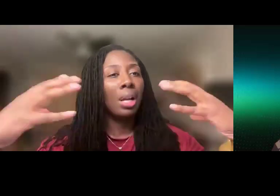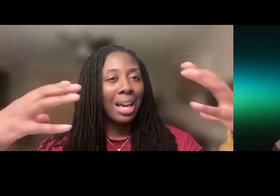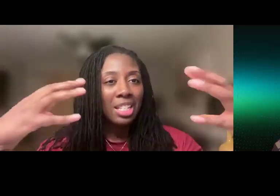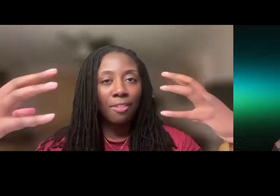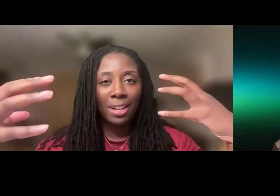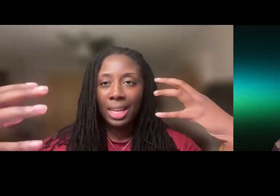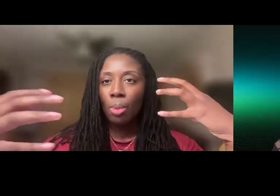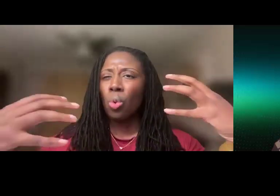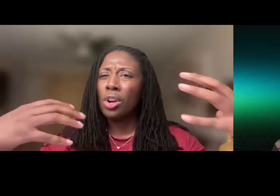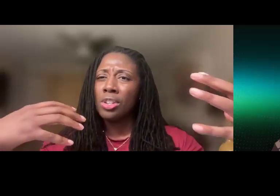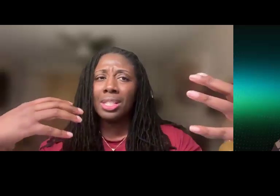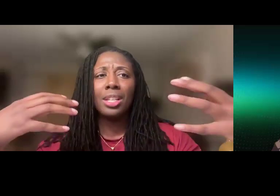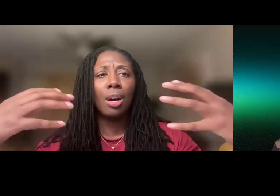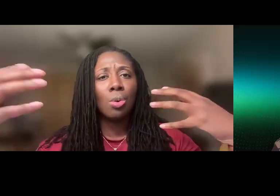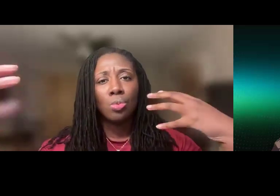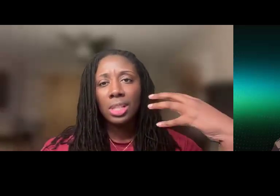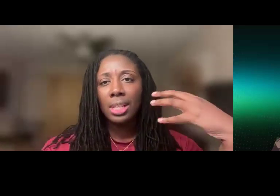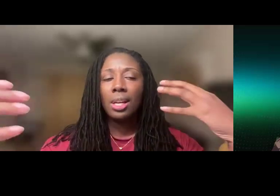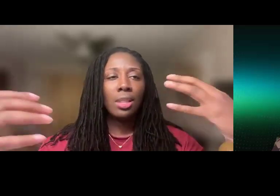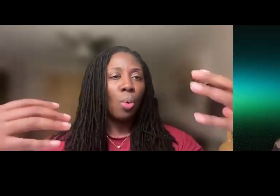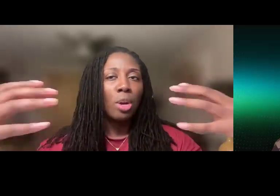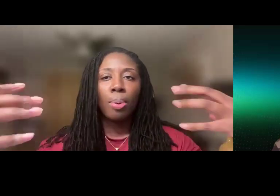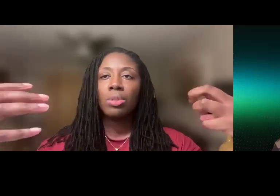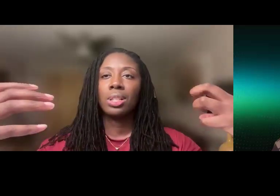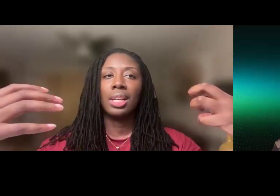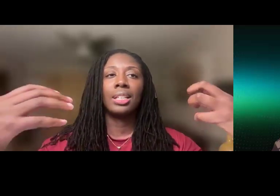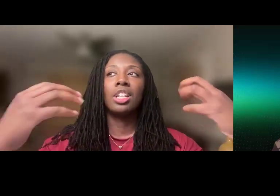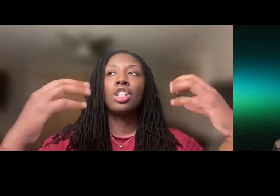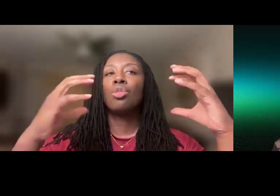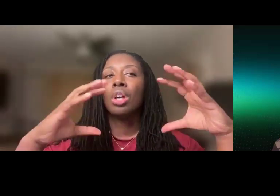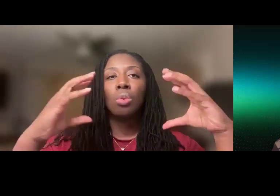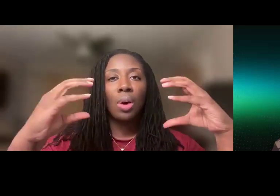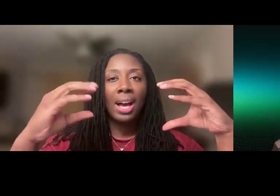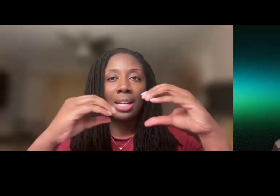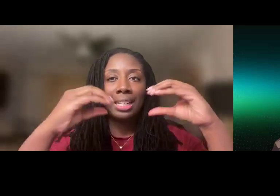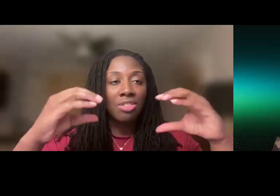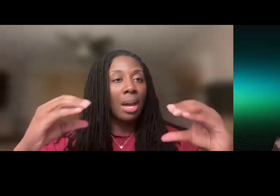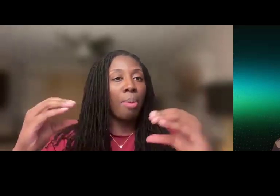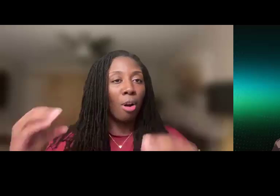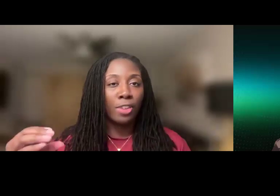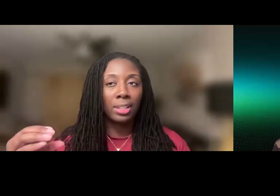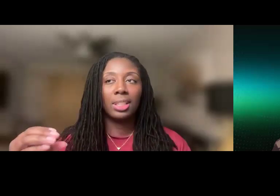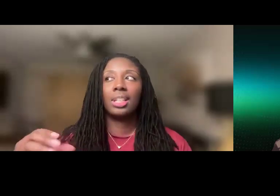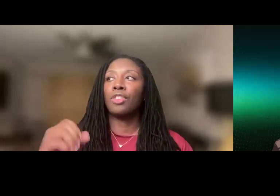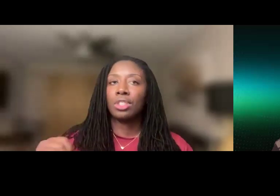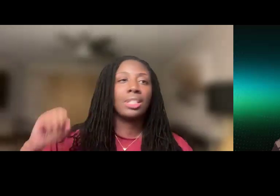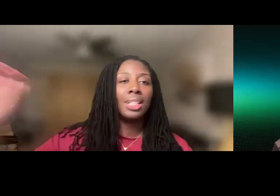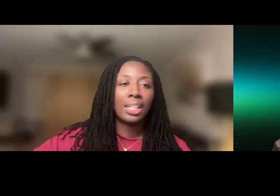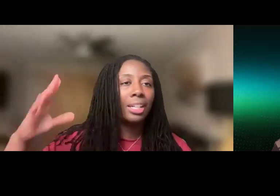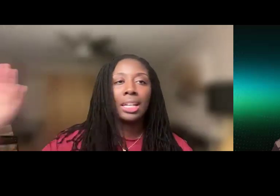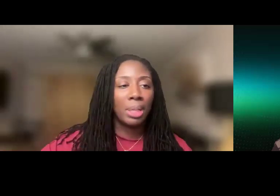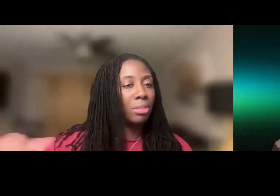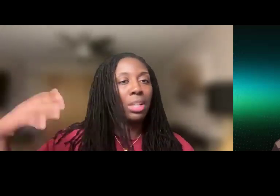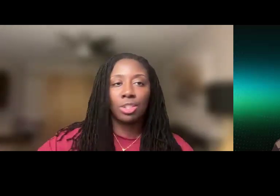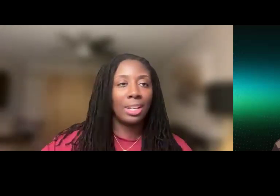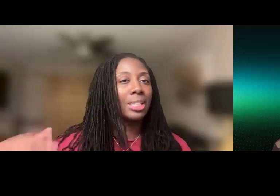word. But a lot of stuff like that, words and tones and the way you approach things, you don't know how to get that perfect if you're just